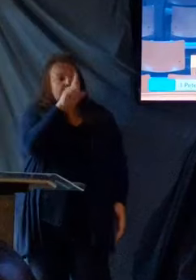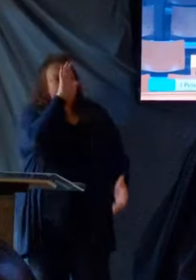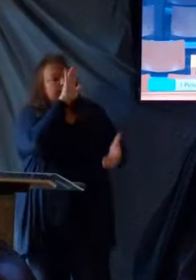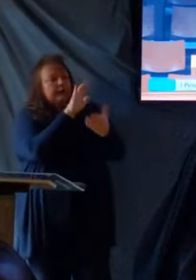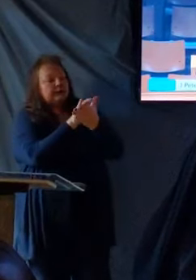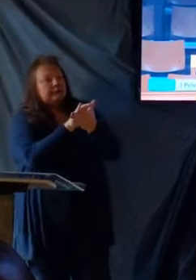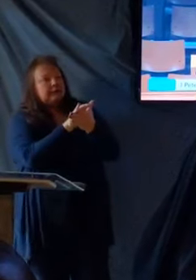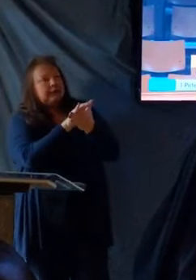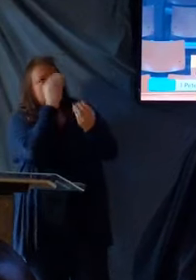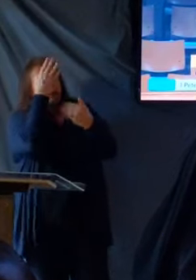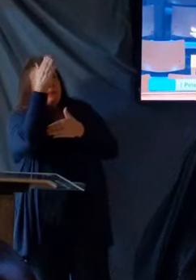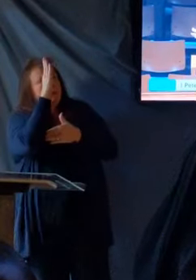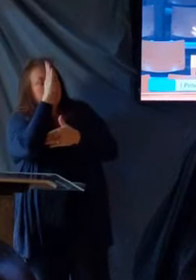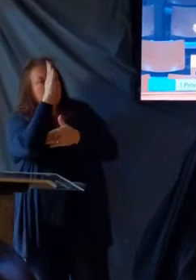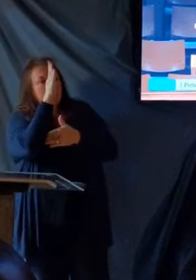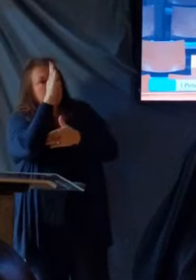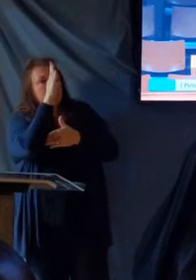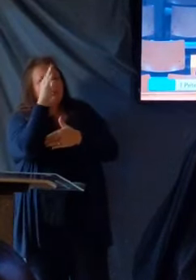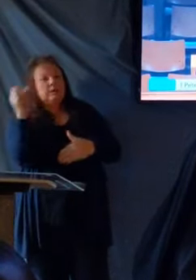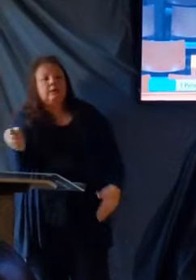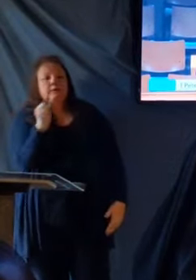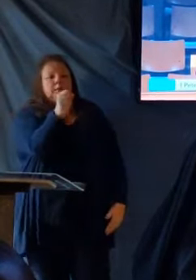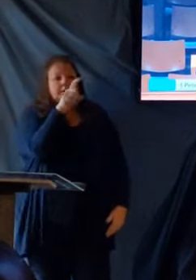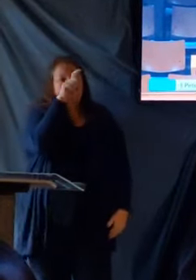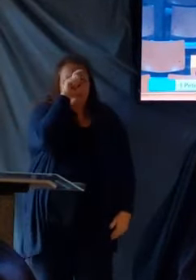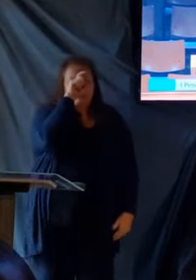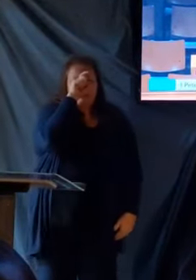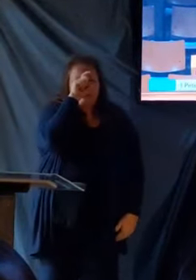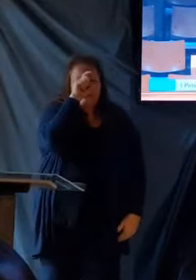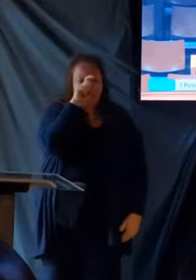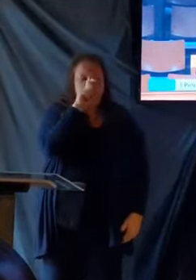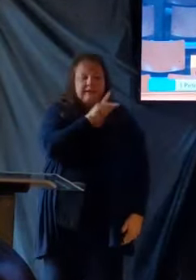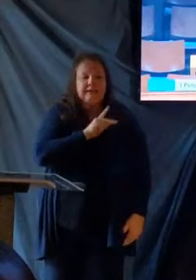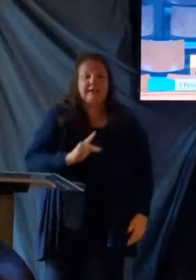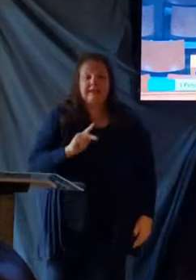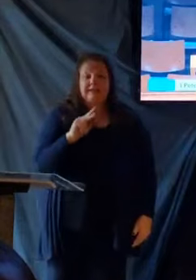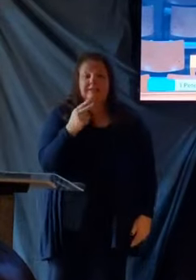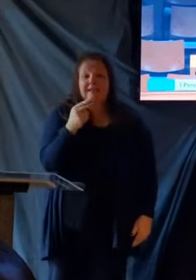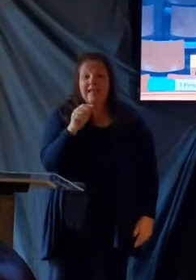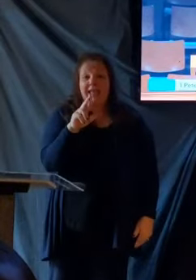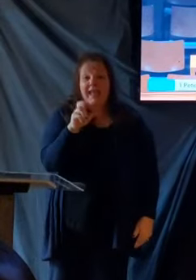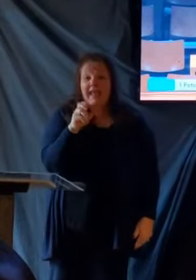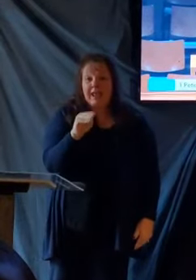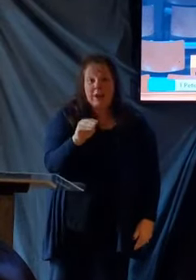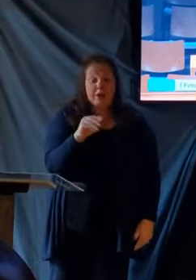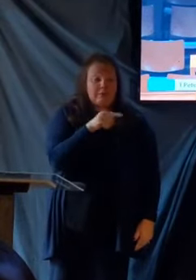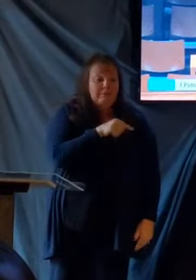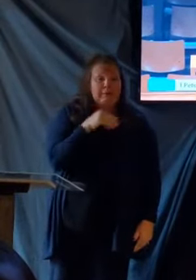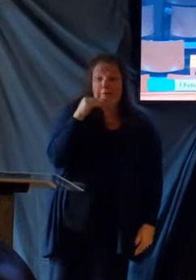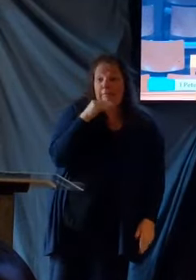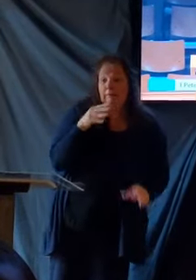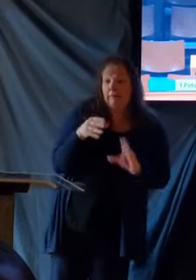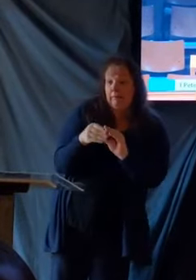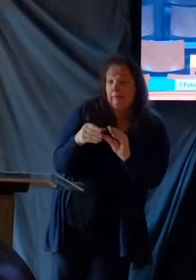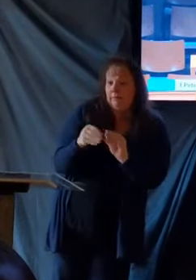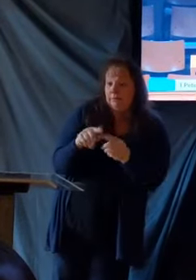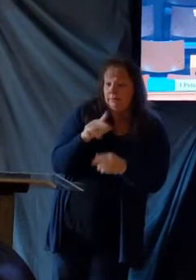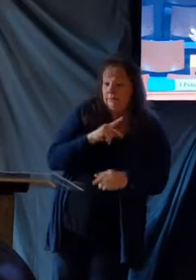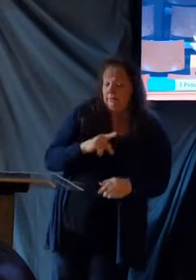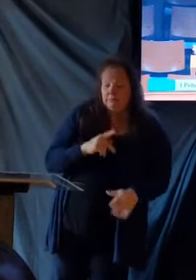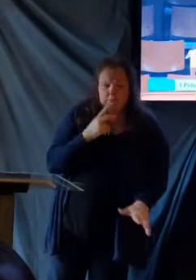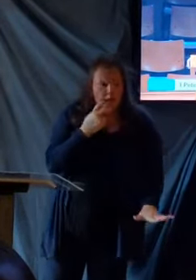husband. Yeah, or put her in an Egyptian Pharaoh's harem and lied. Even the Pharaoh